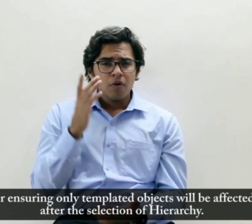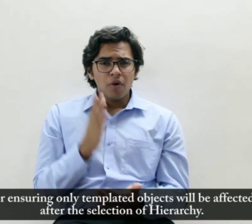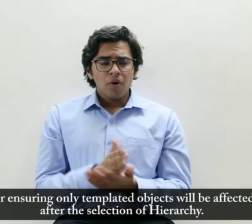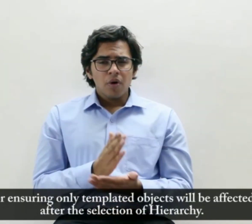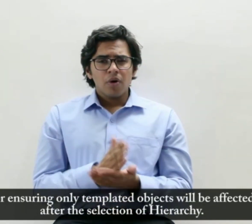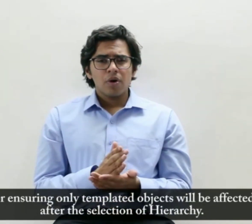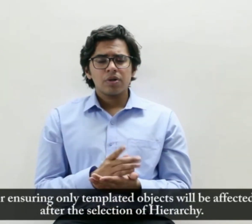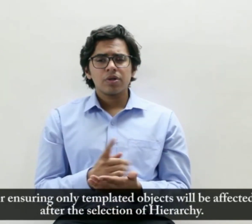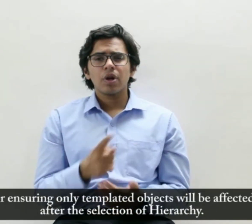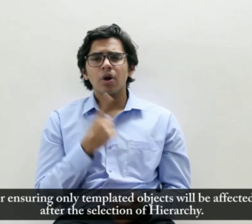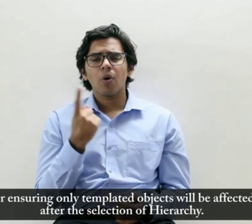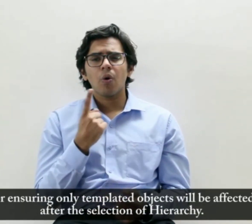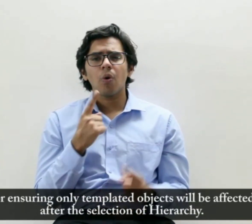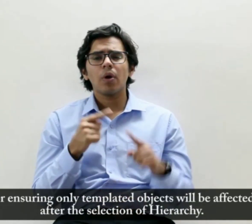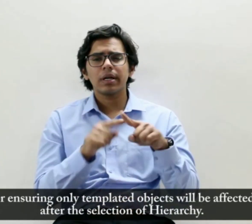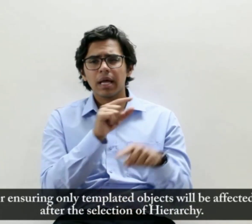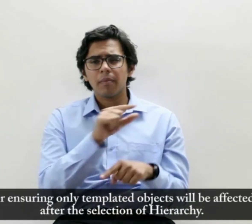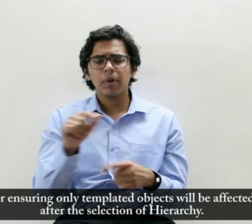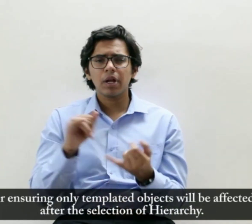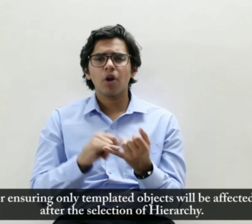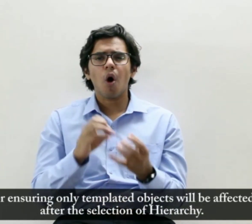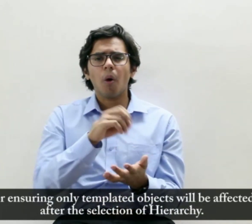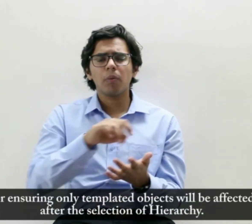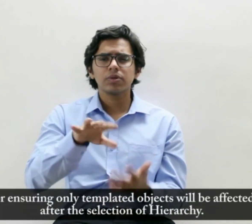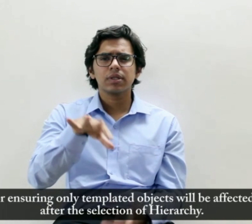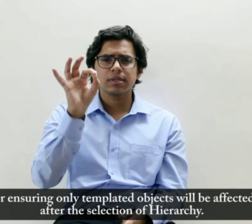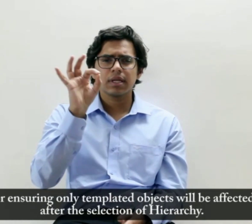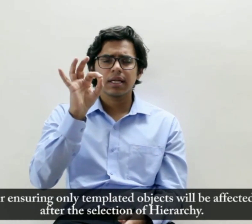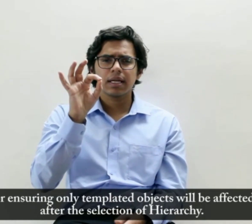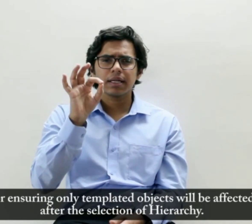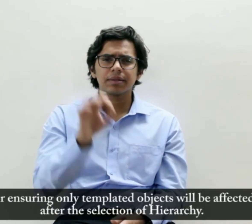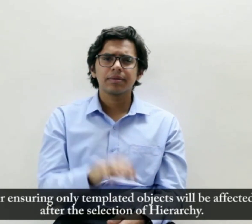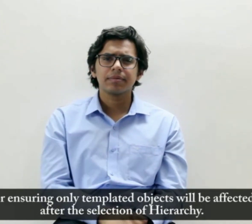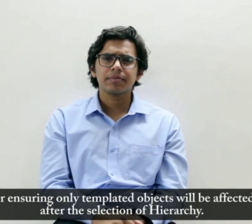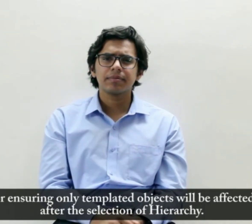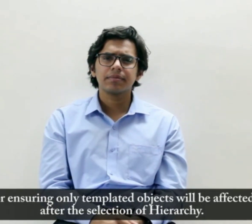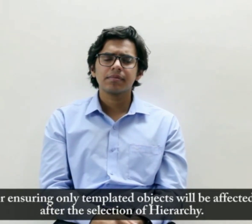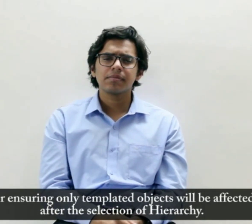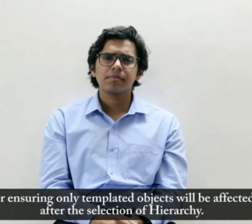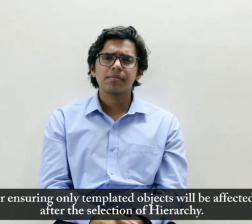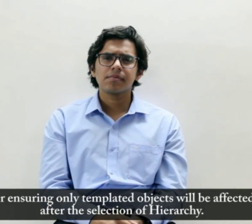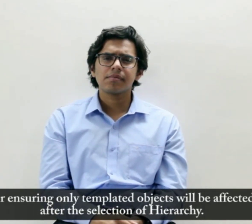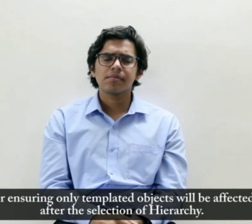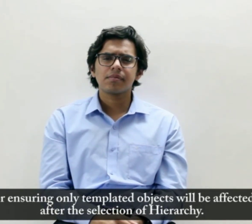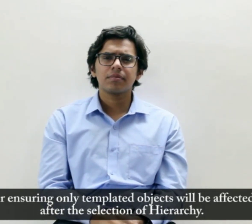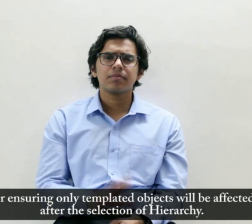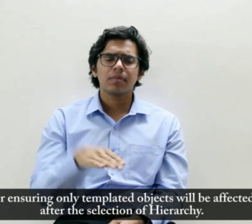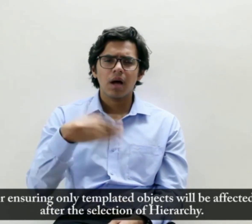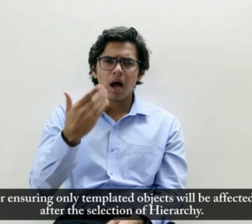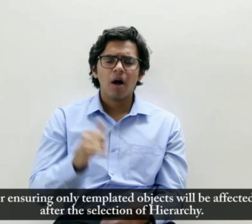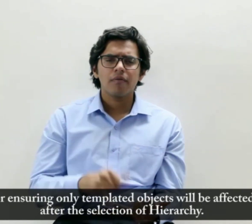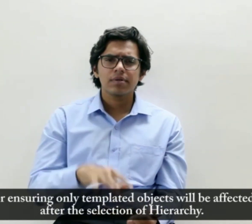For ensuring only templated objects will be affected after the selection of hierarchy.